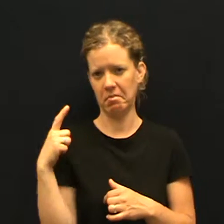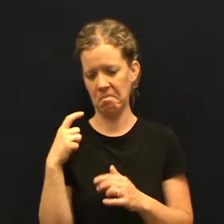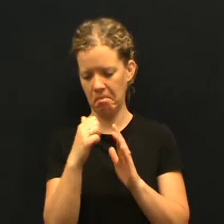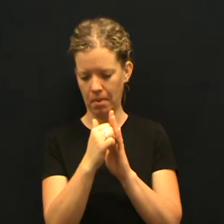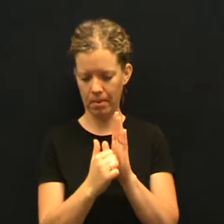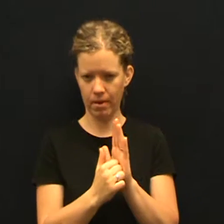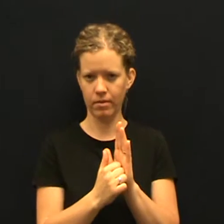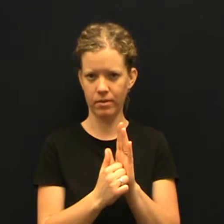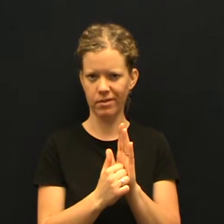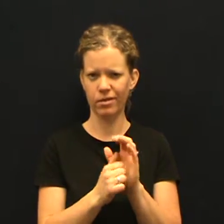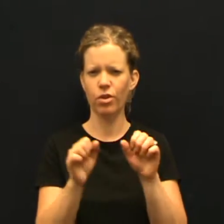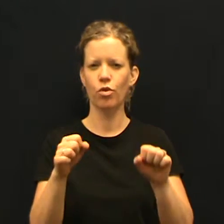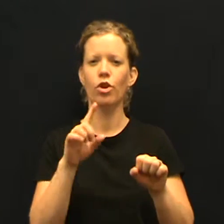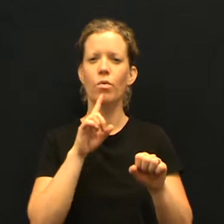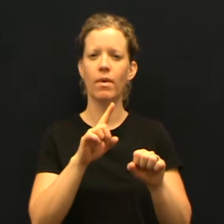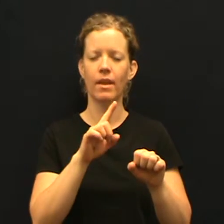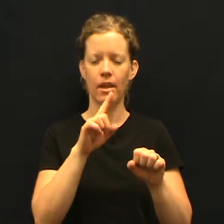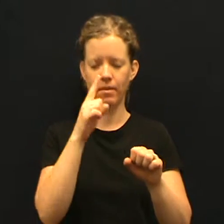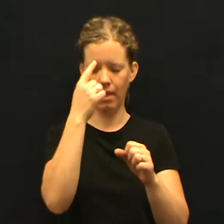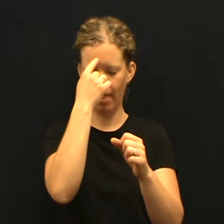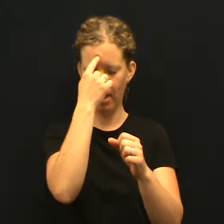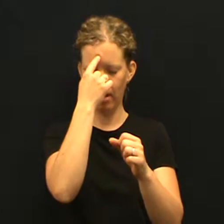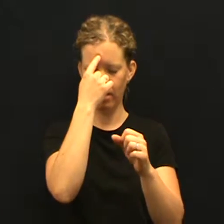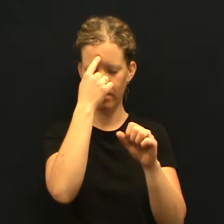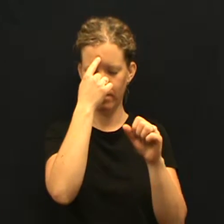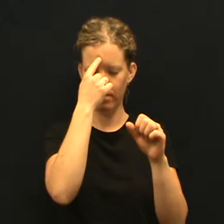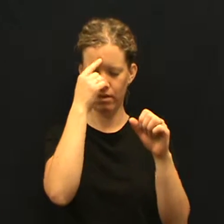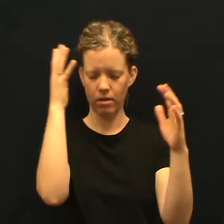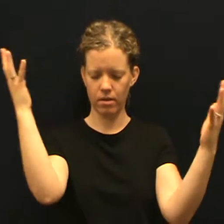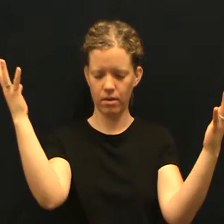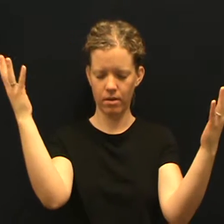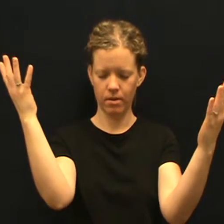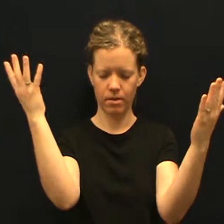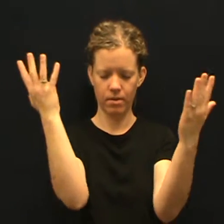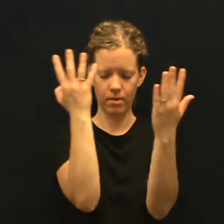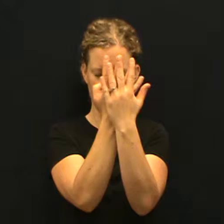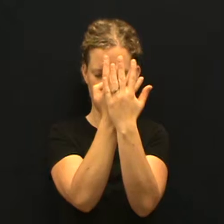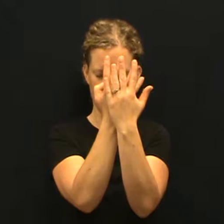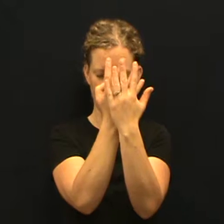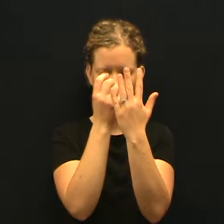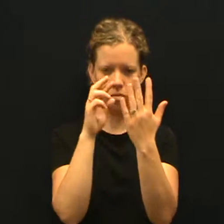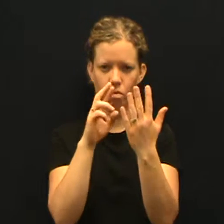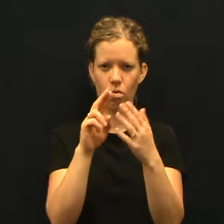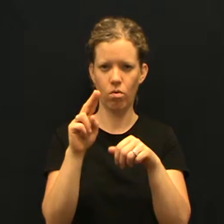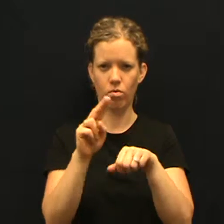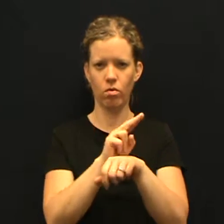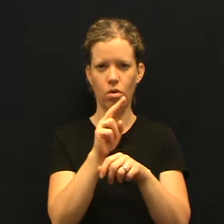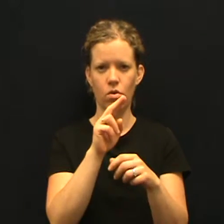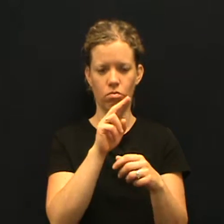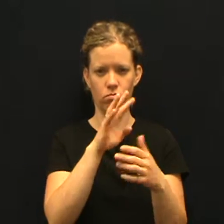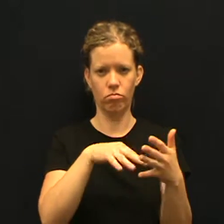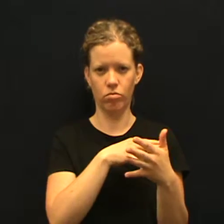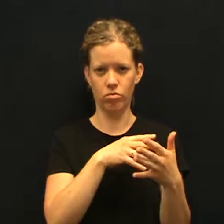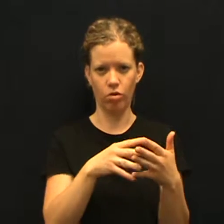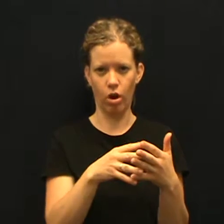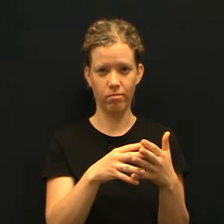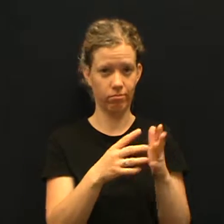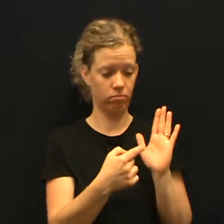superimpose in your mind or next to whatever this little chart that we looked at so you can get the idea. So we look at